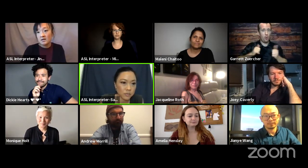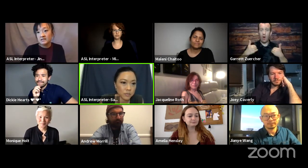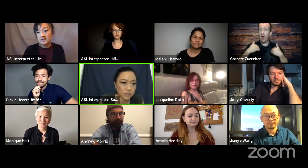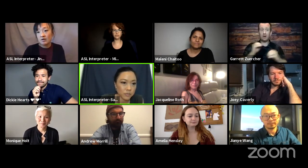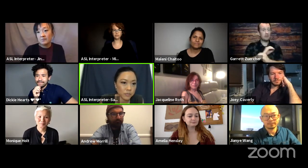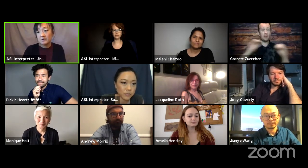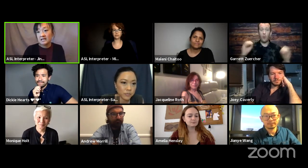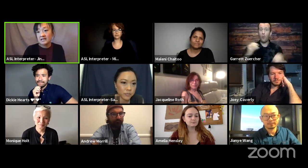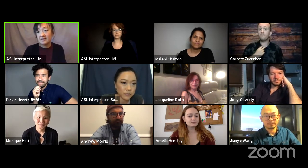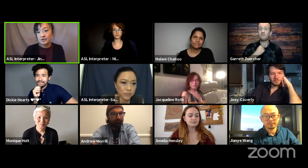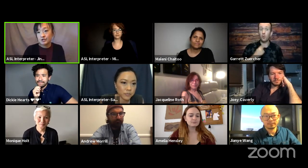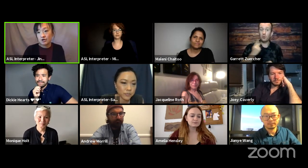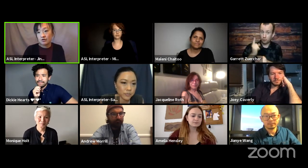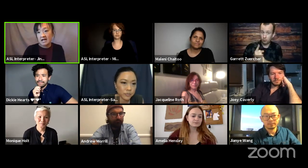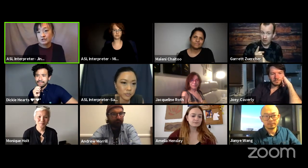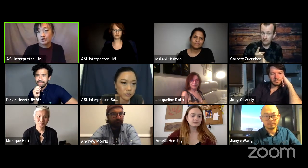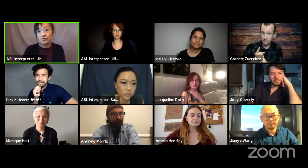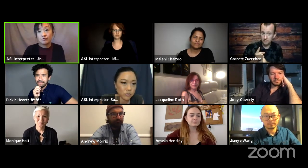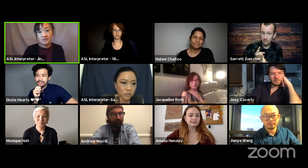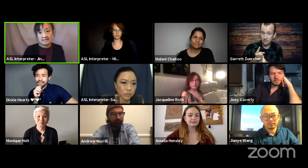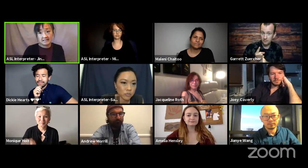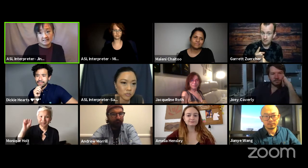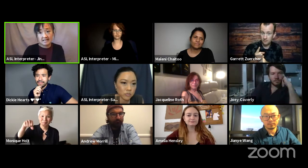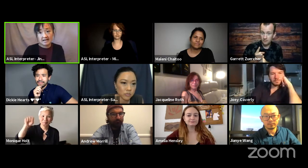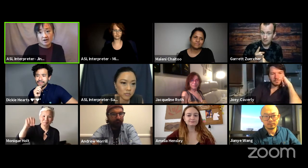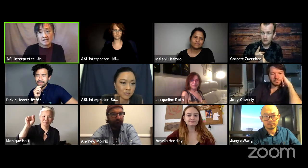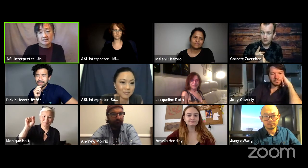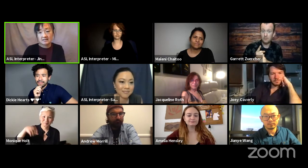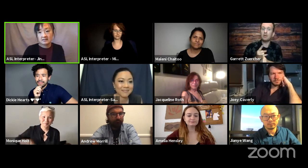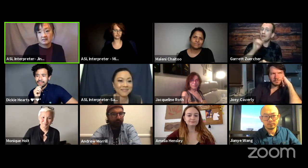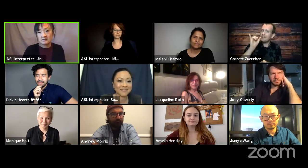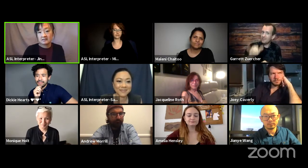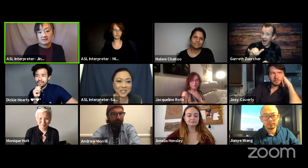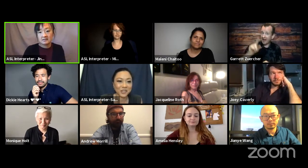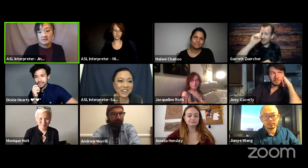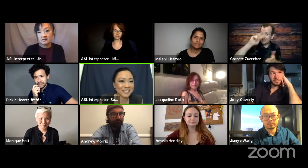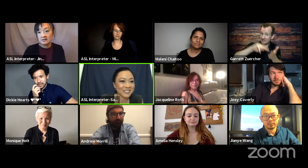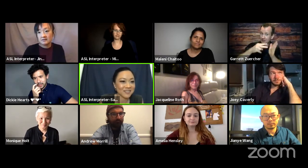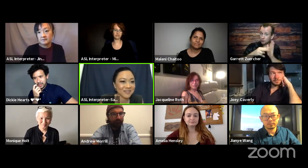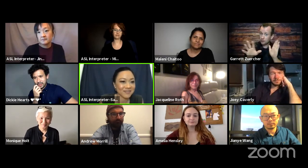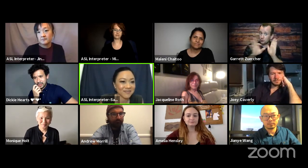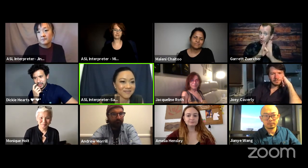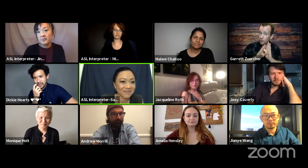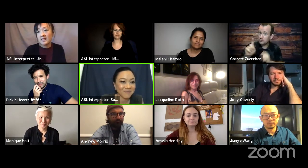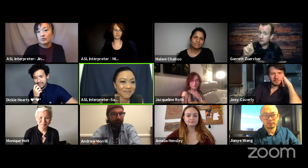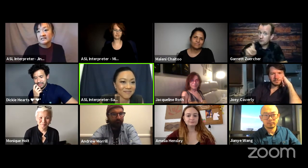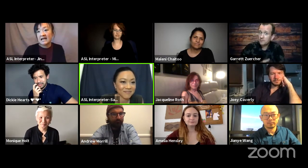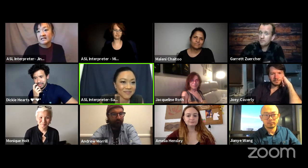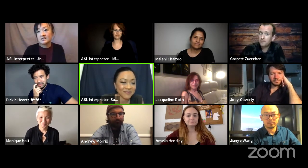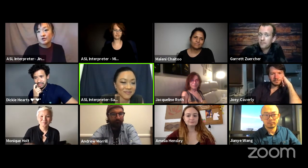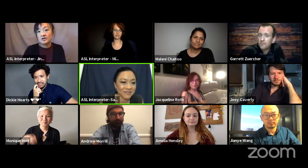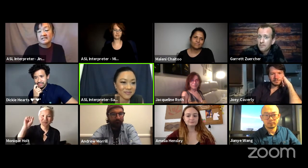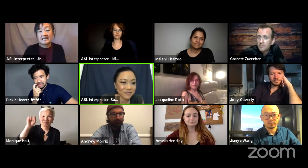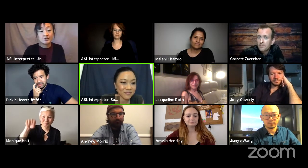So I believe that the show has no voicing. Isn't that correct? That's correct. Was that your intended